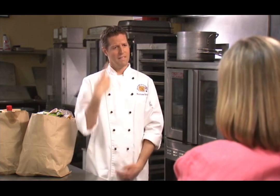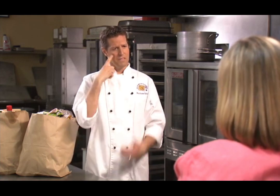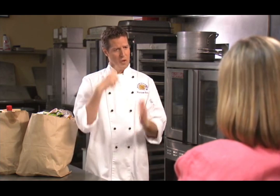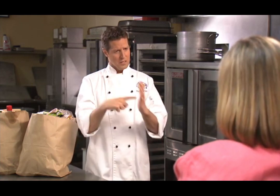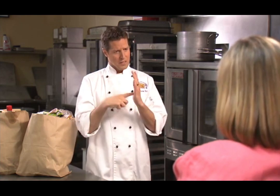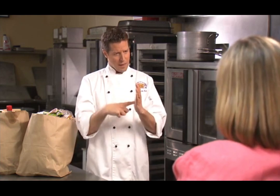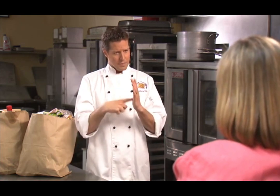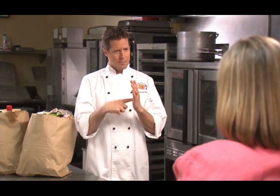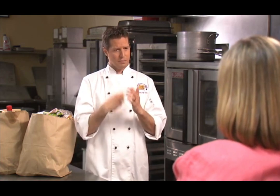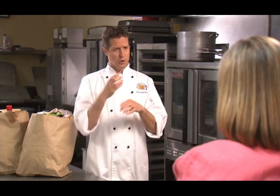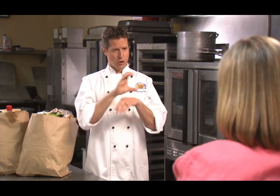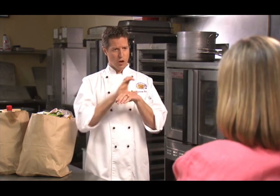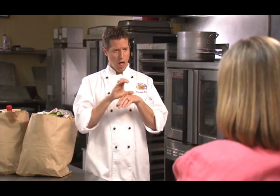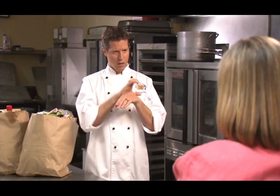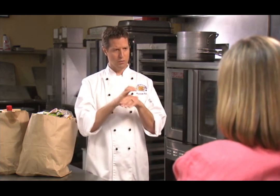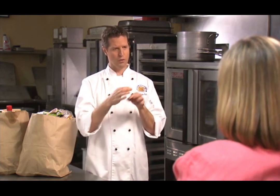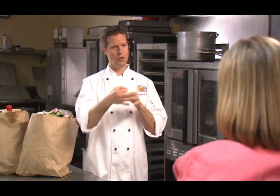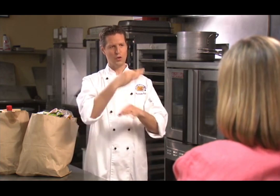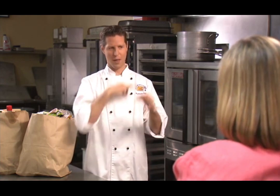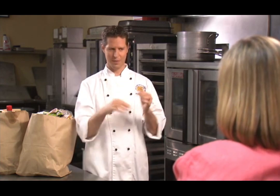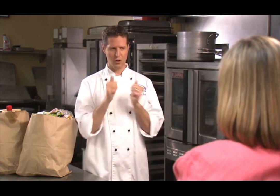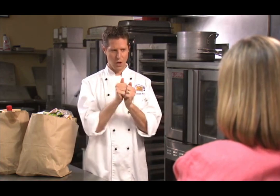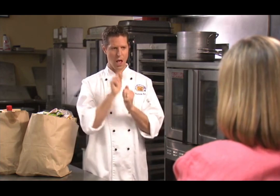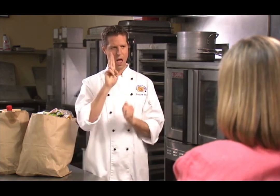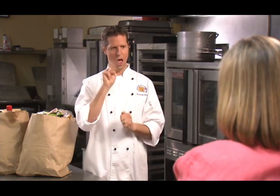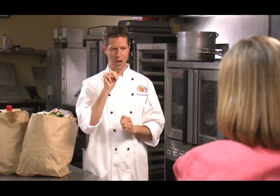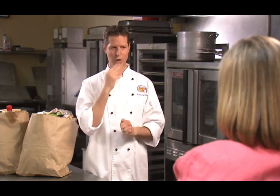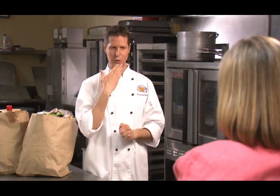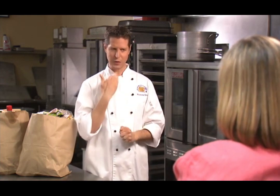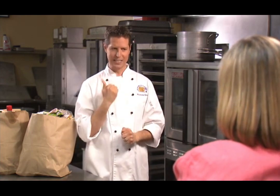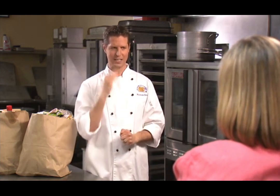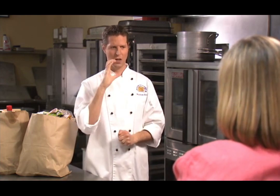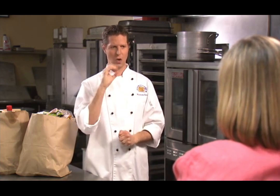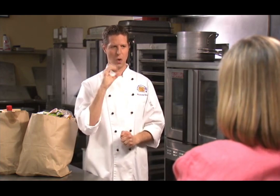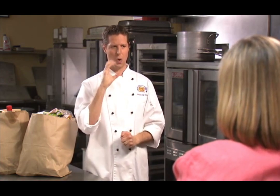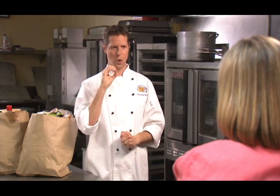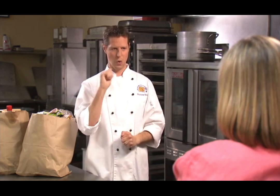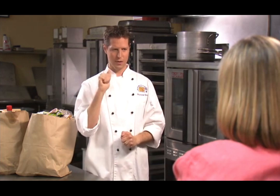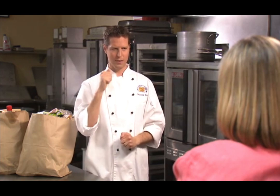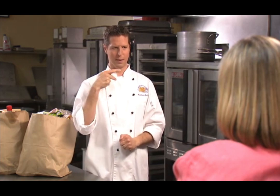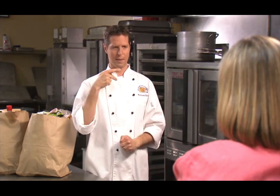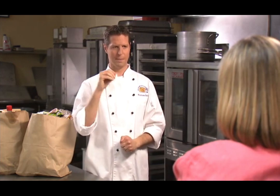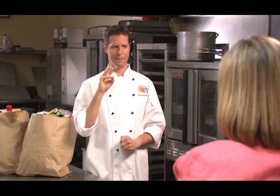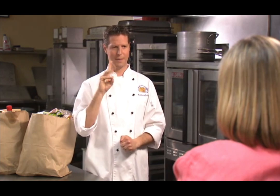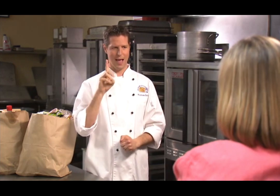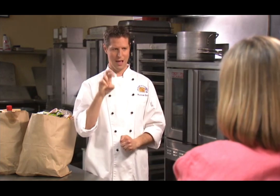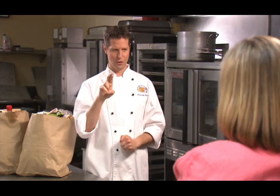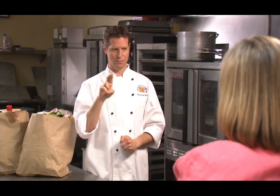Another example, I replace chocolate with unsweetened cocoa powder, which cuts the fat significantly.